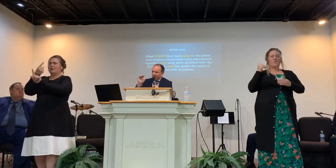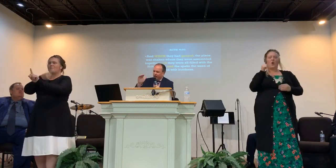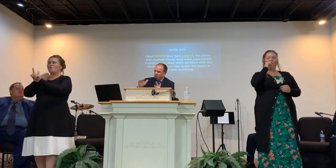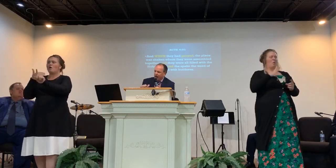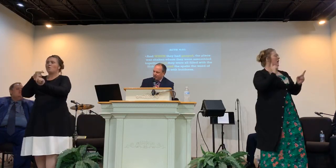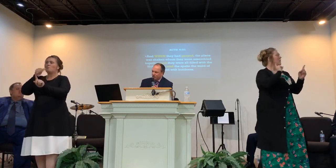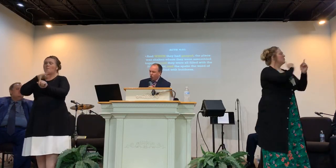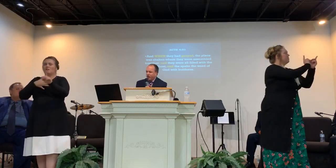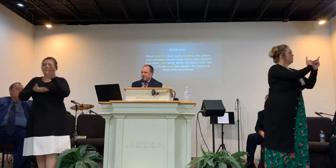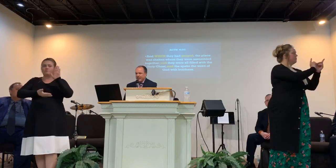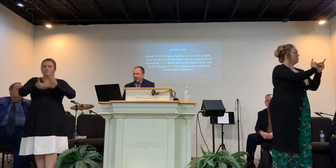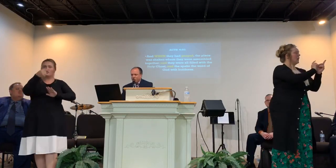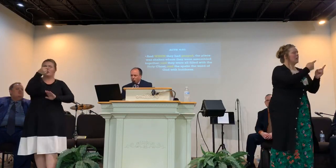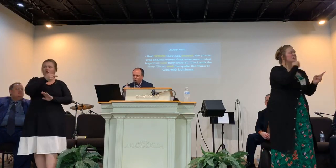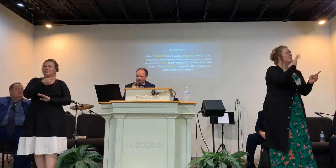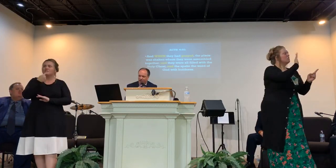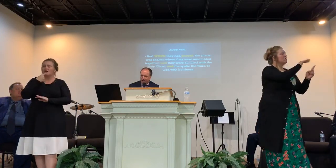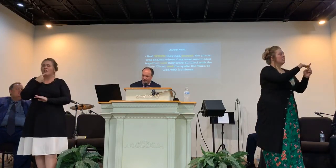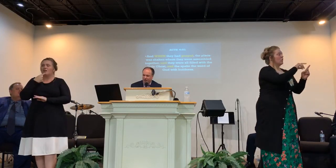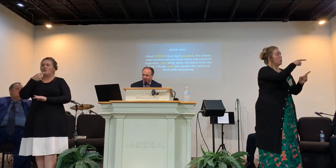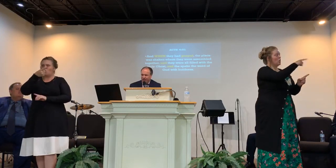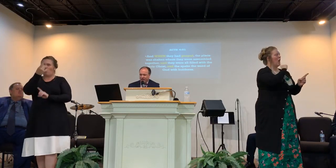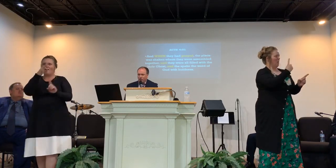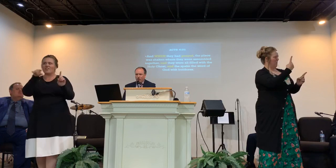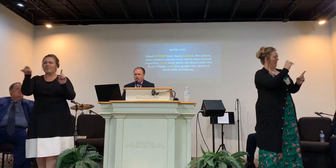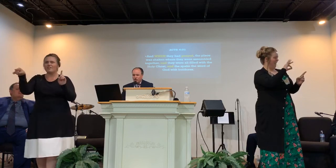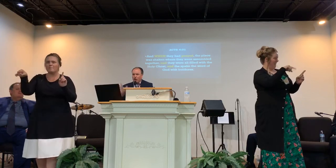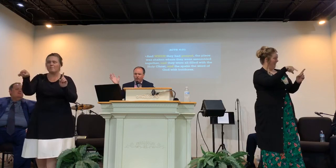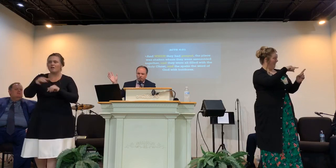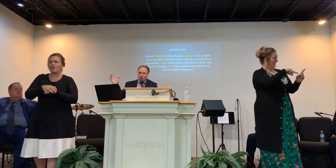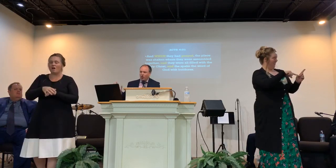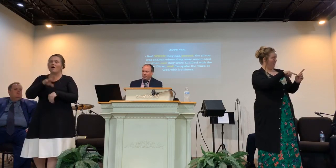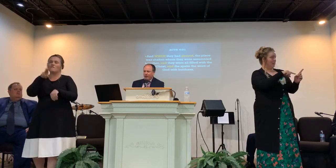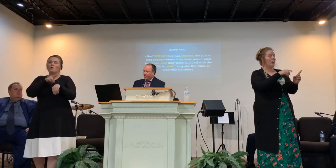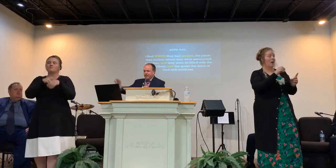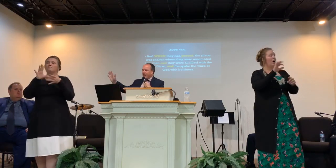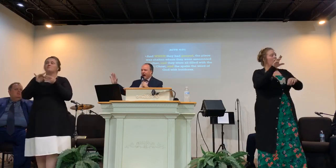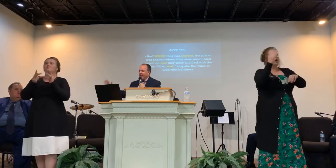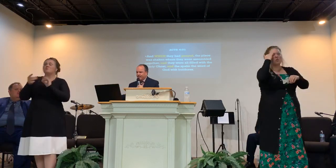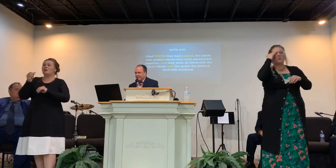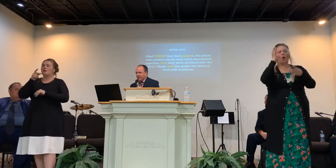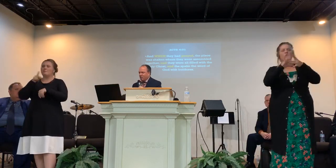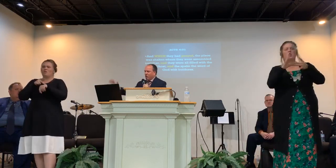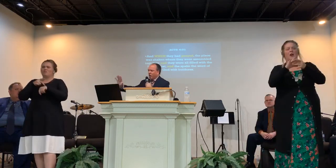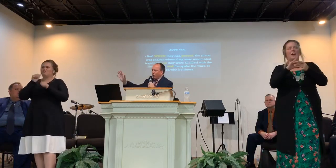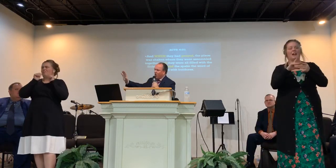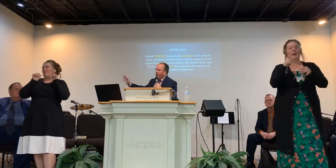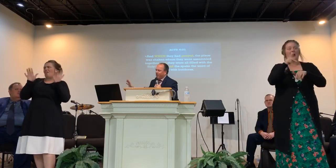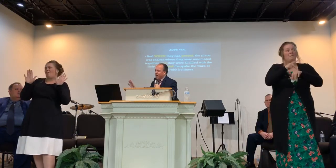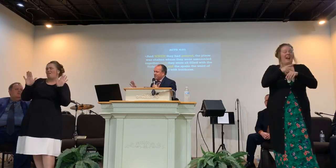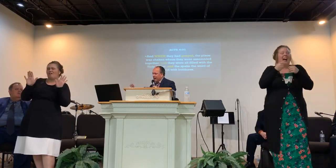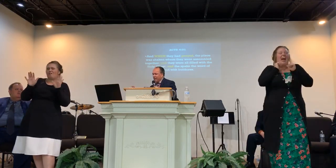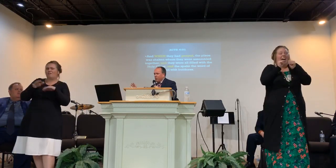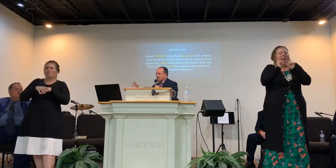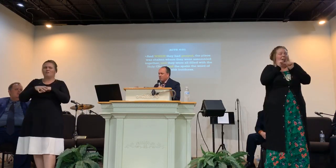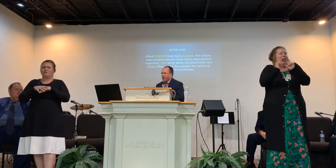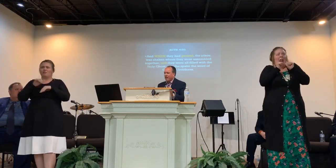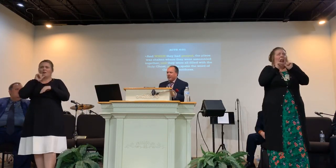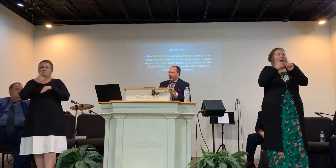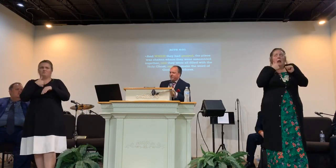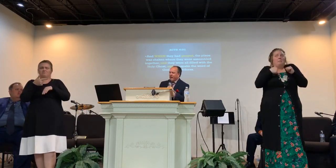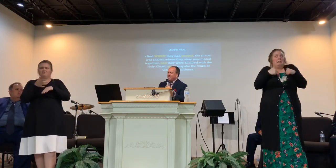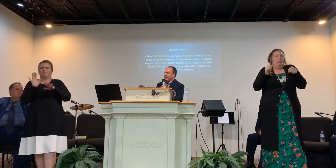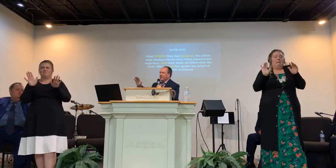him in Pilate's court and said, you're one of them. And of course, you know the story. Peter denied and said, no,